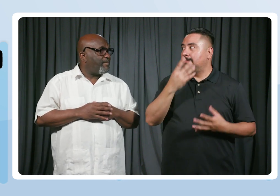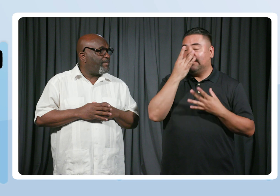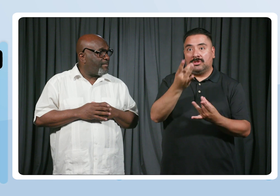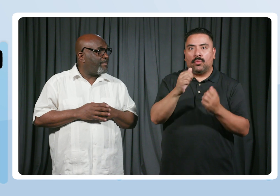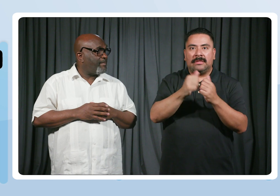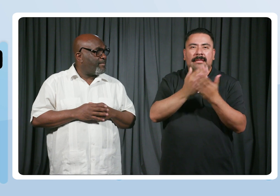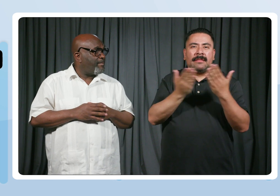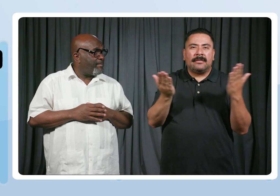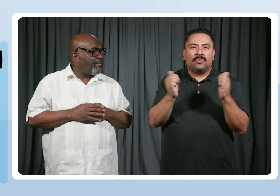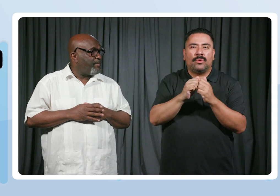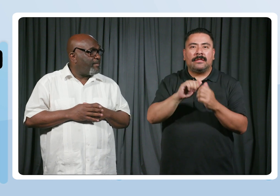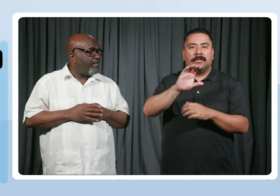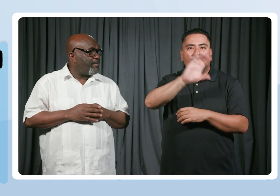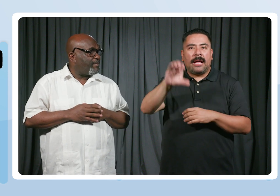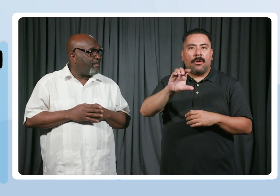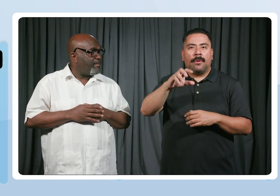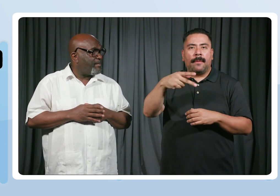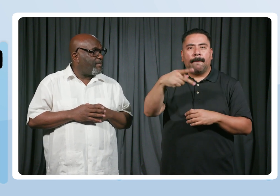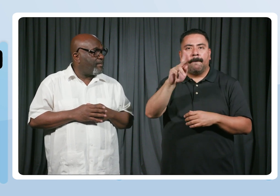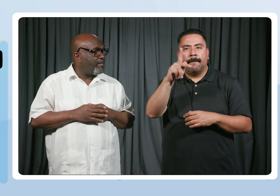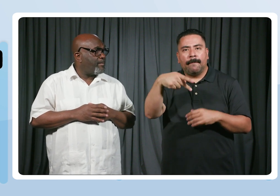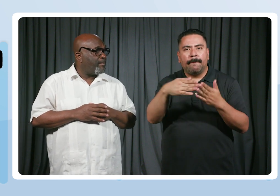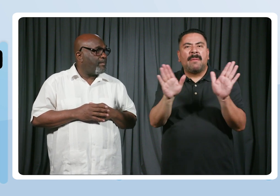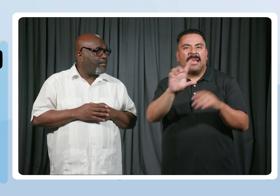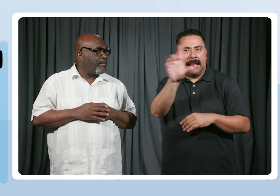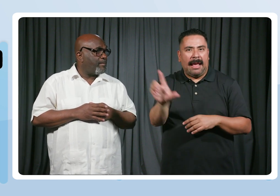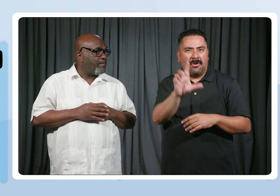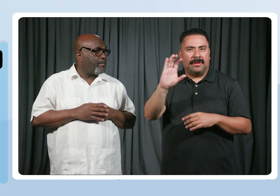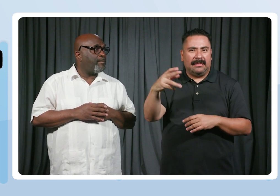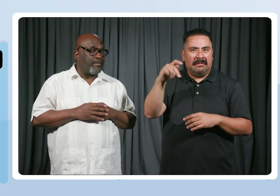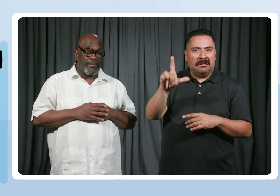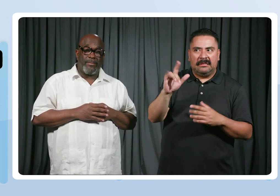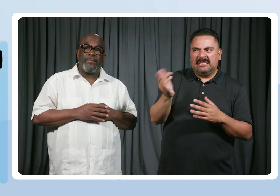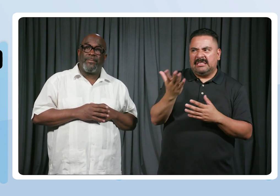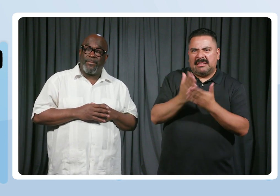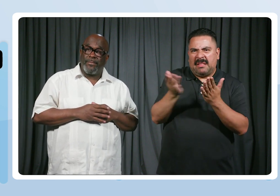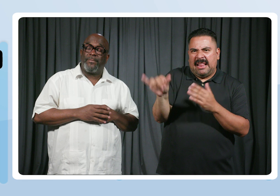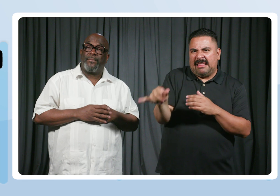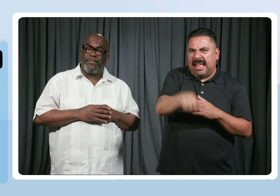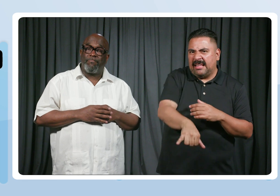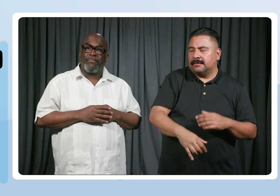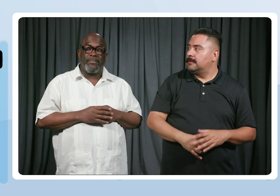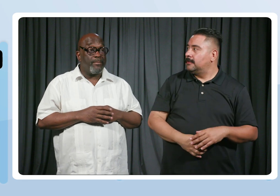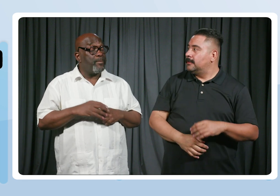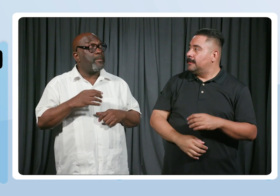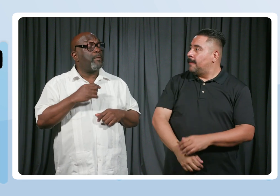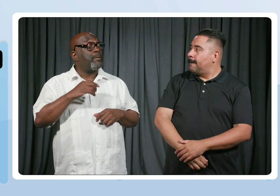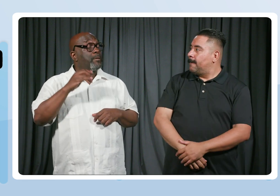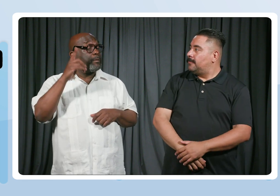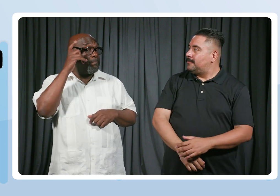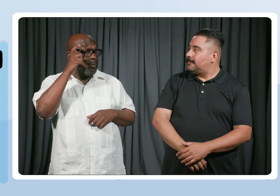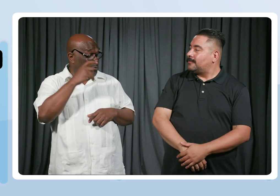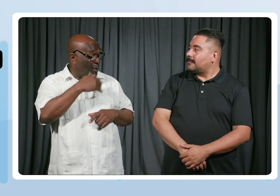in some stuff with the Chicago Public Library. So something similar to that, yeah. Do you have any ideas of what